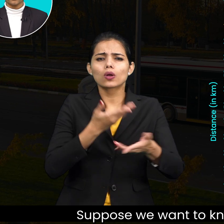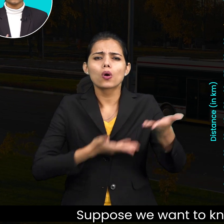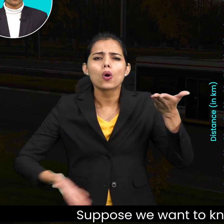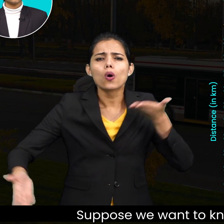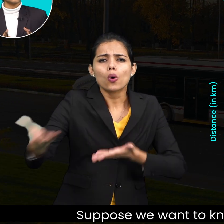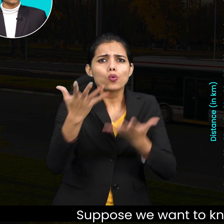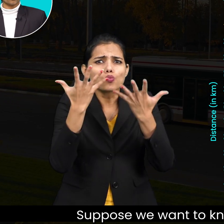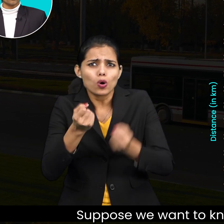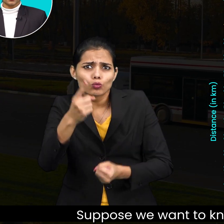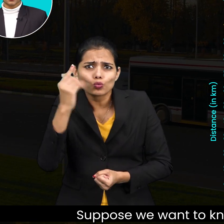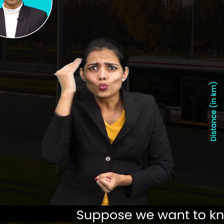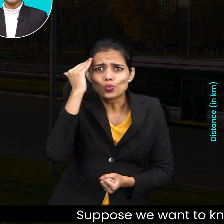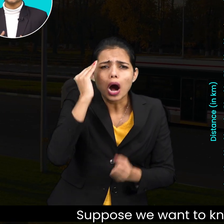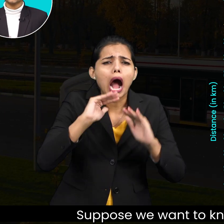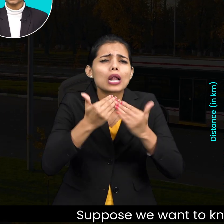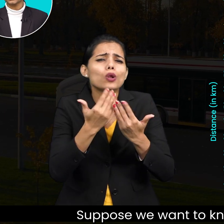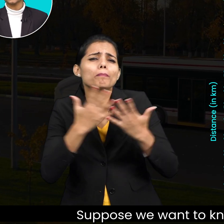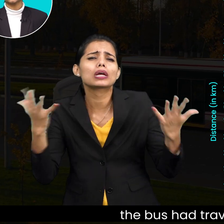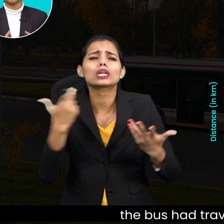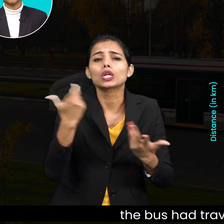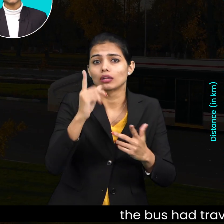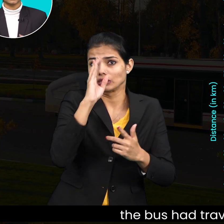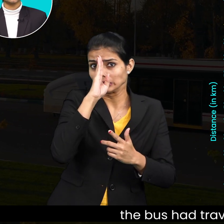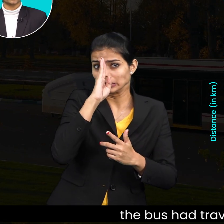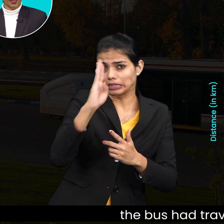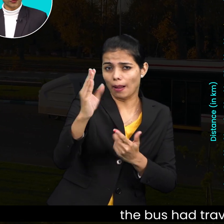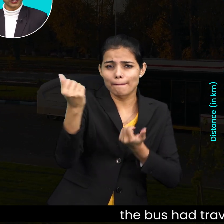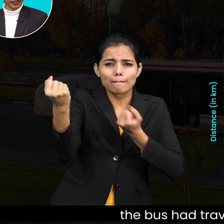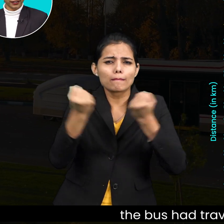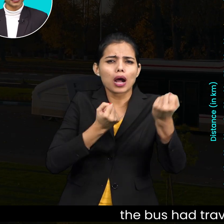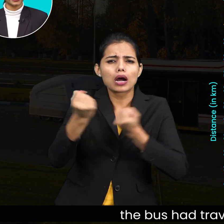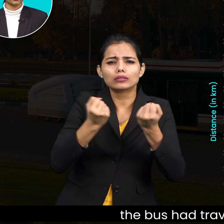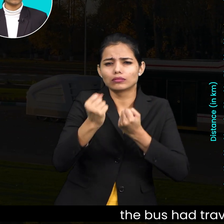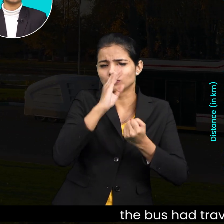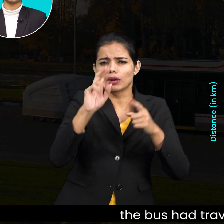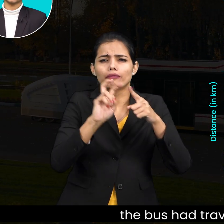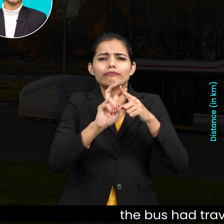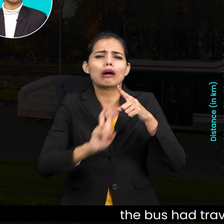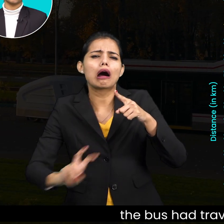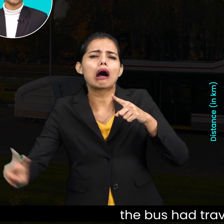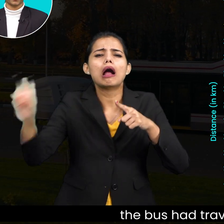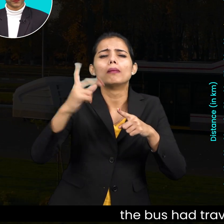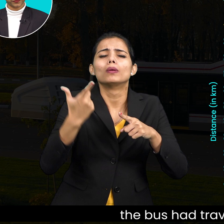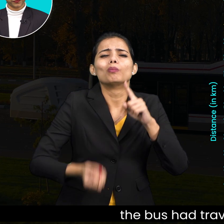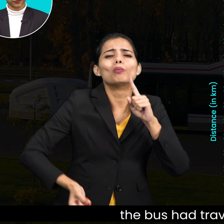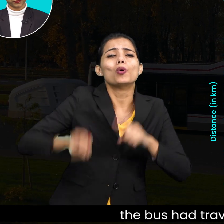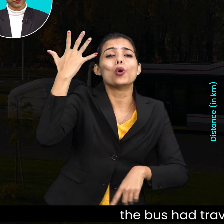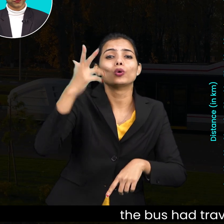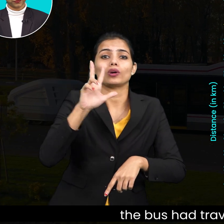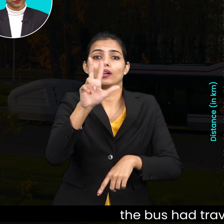Suppose we want to know how much distance the bus had travelled at 8:15 am.